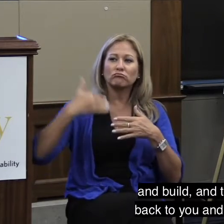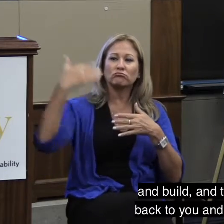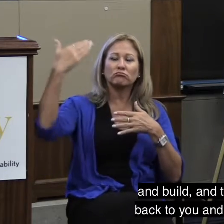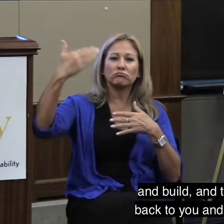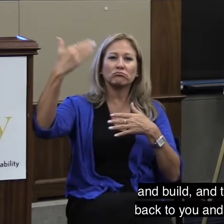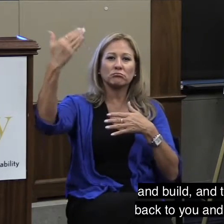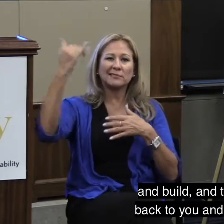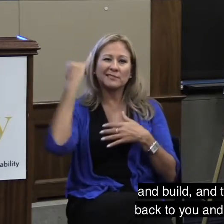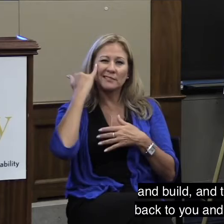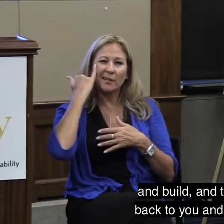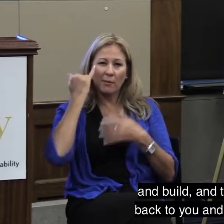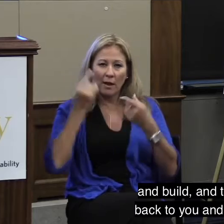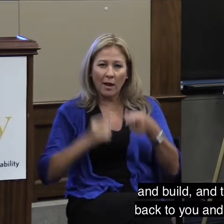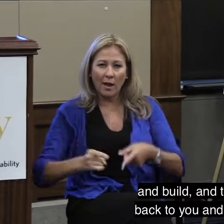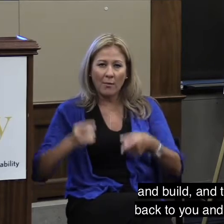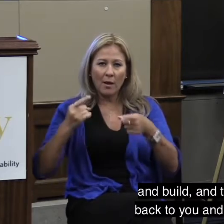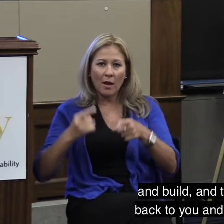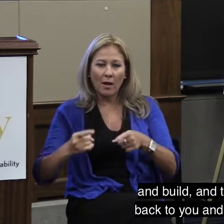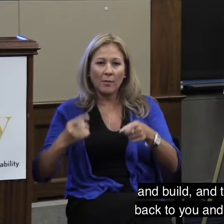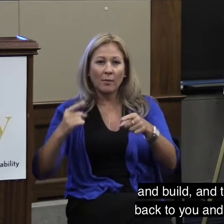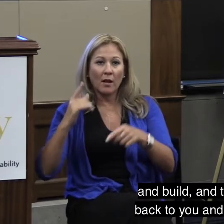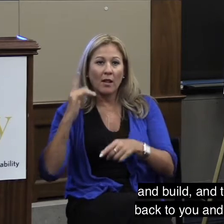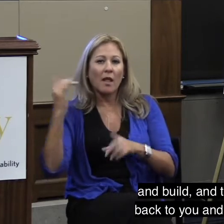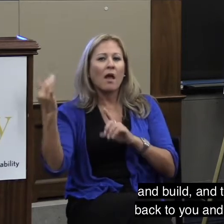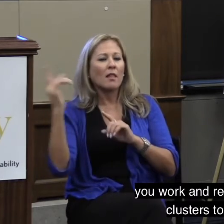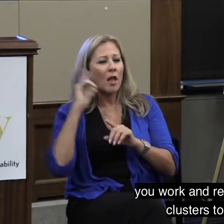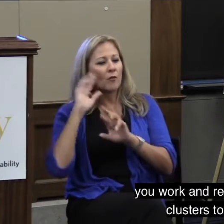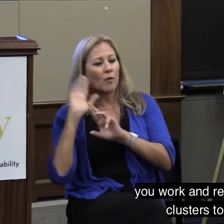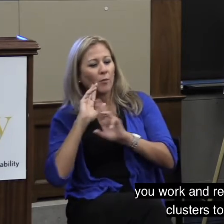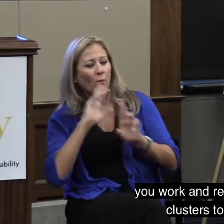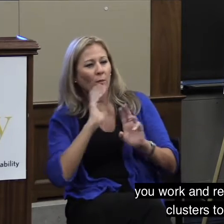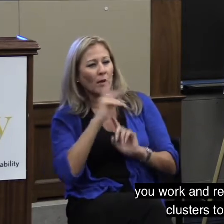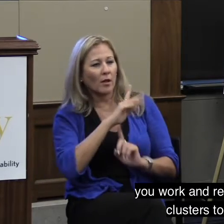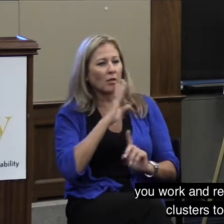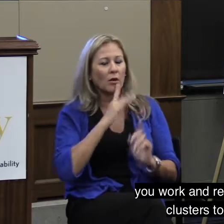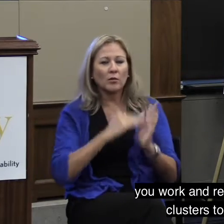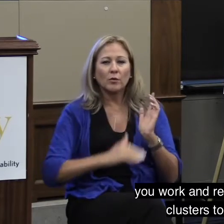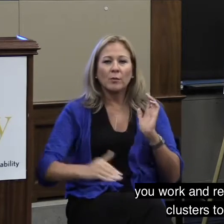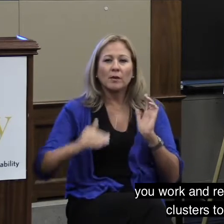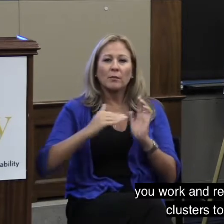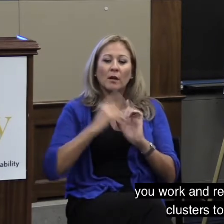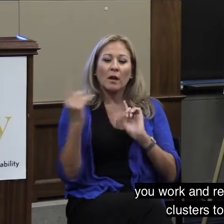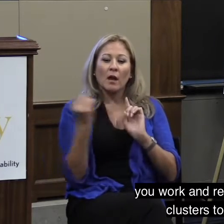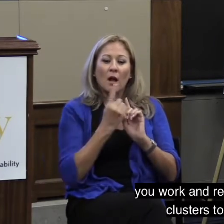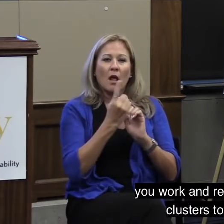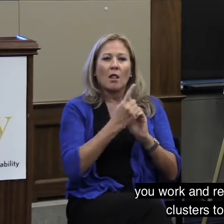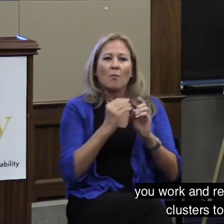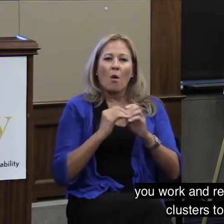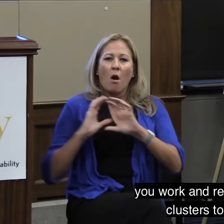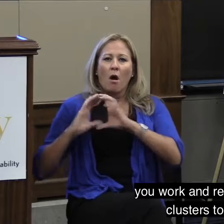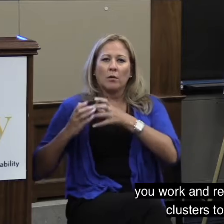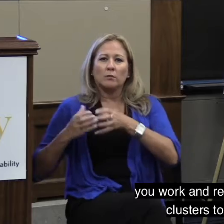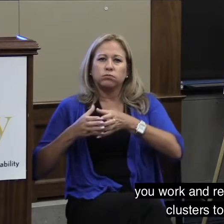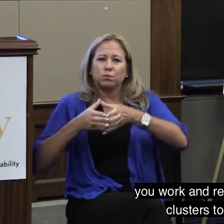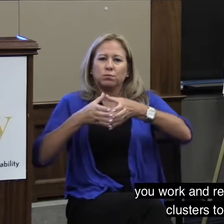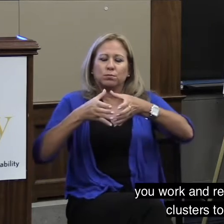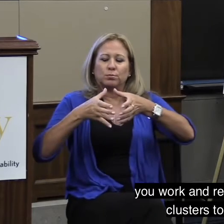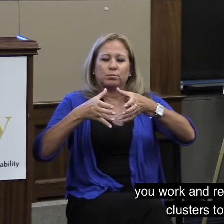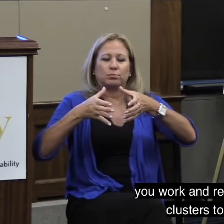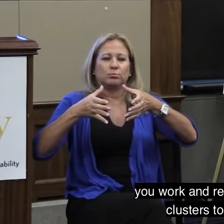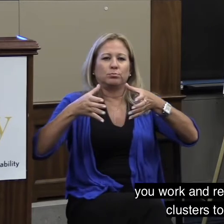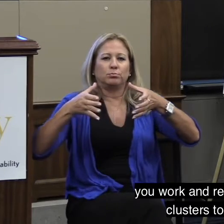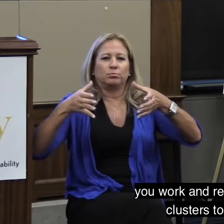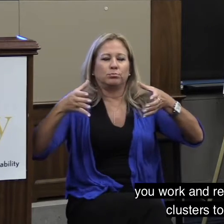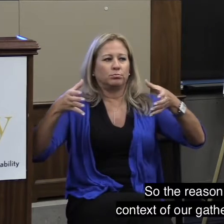then they each talk and report back to you and tell you how things are going, and then you work and repeat it again by bringing more clusters together in a